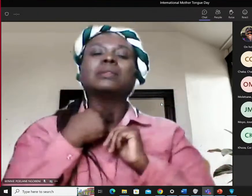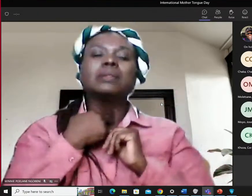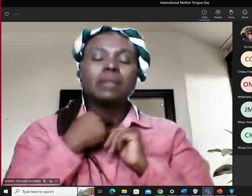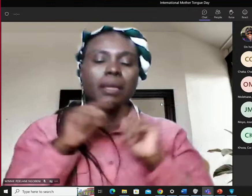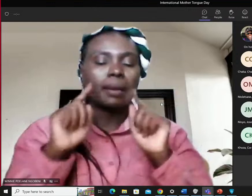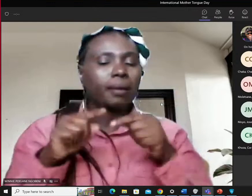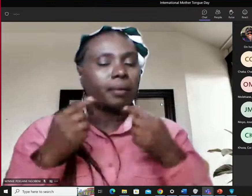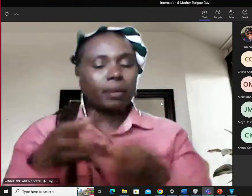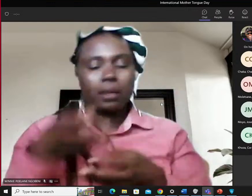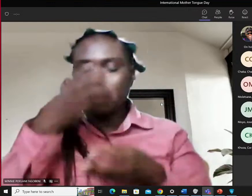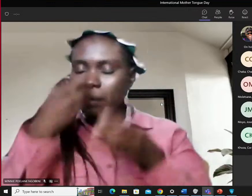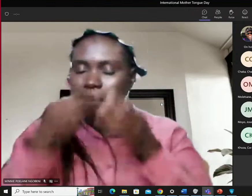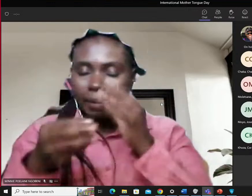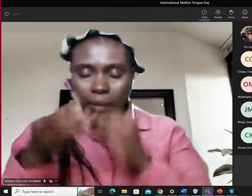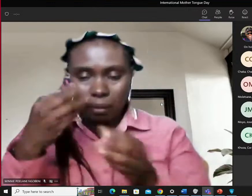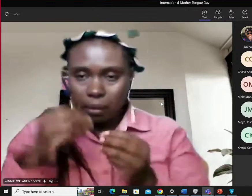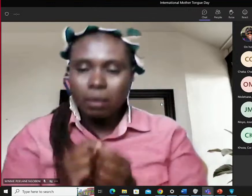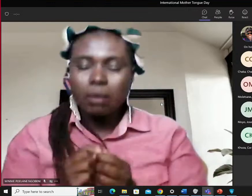Until